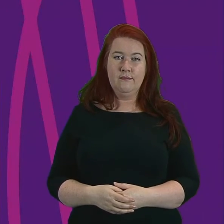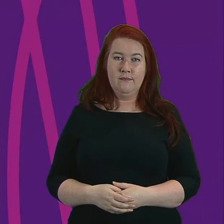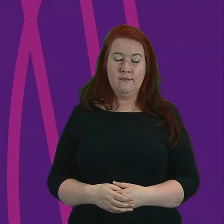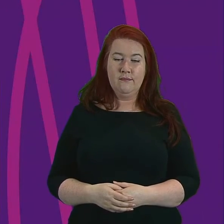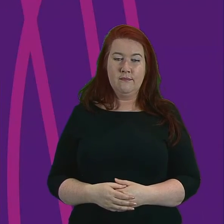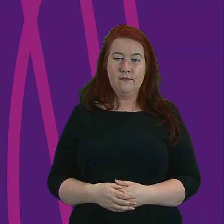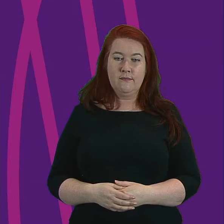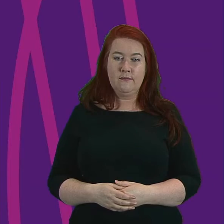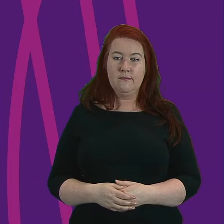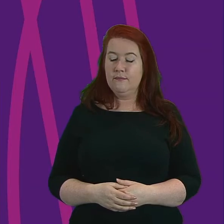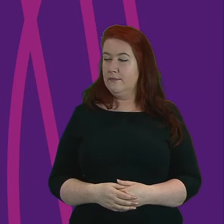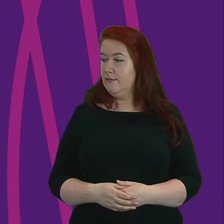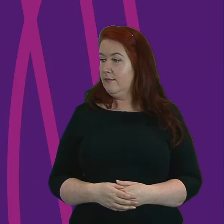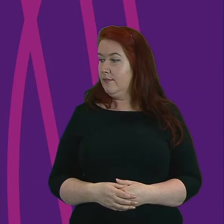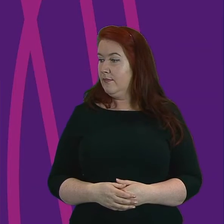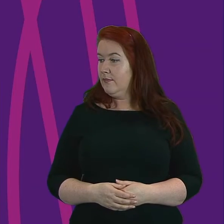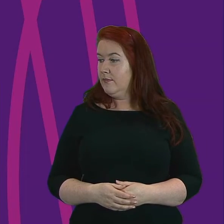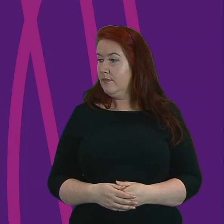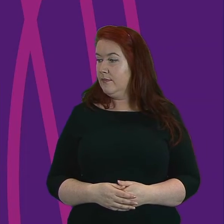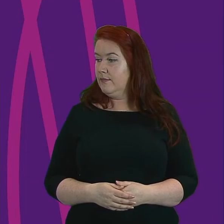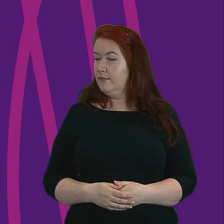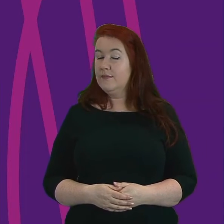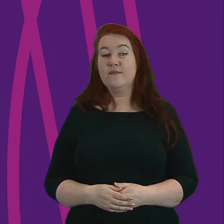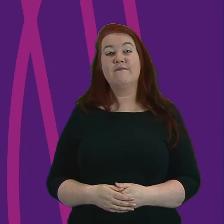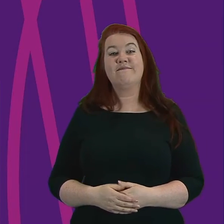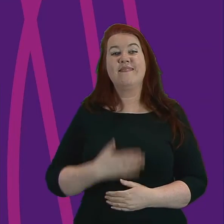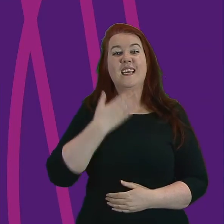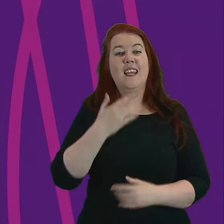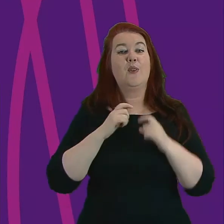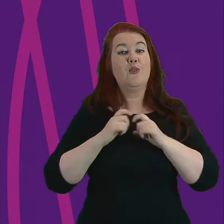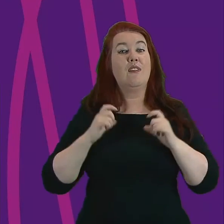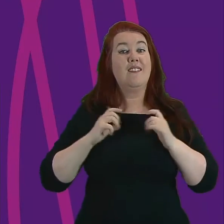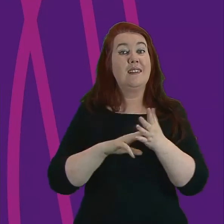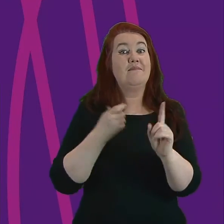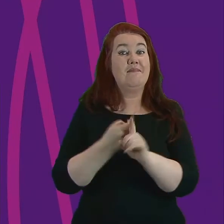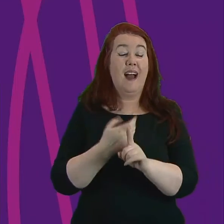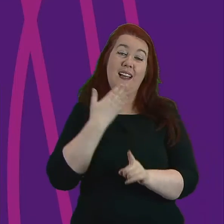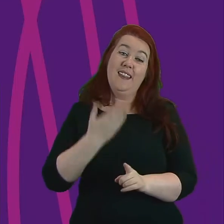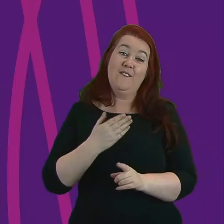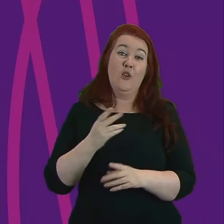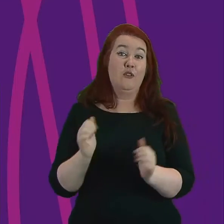Thank you, Reverend Mack, and thank you for agreeing to come back for a second time.